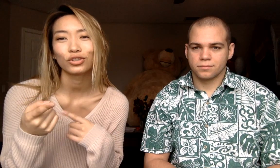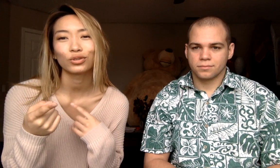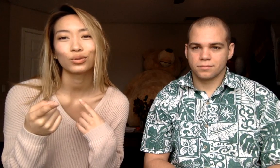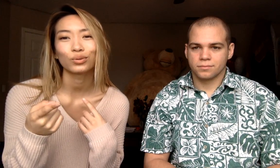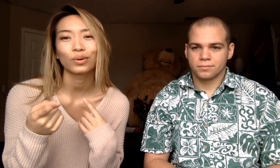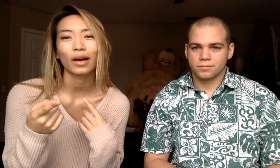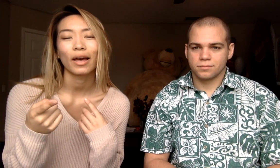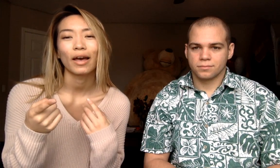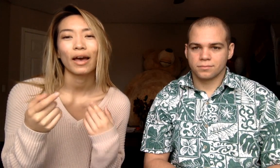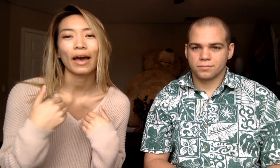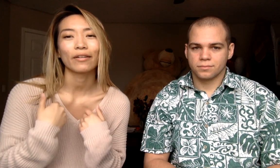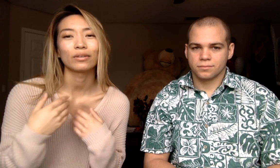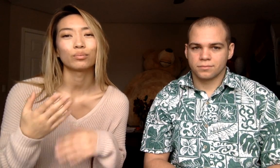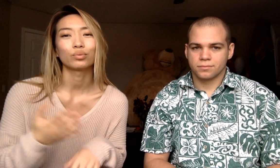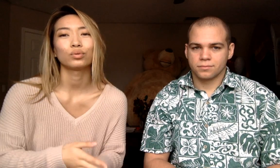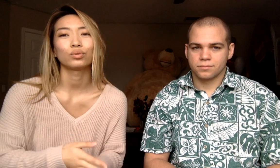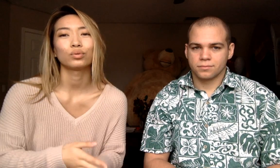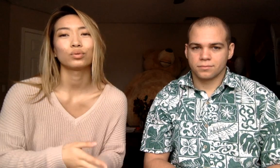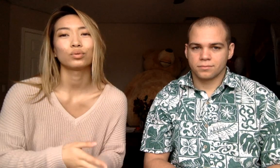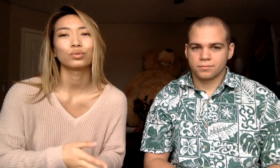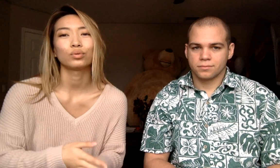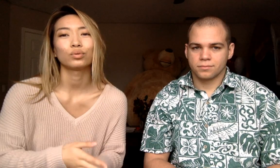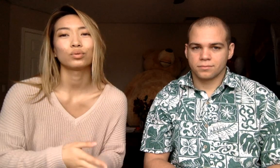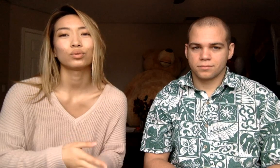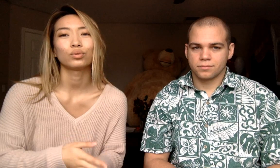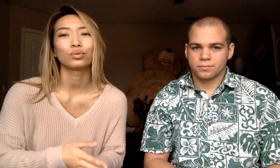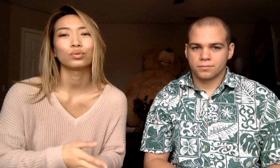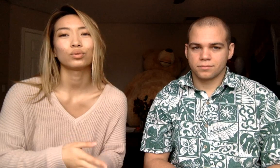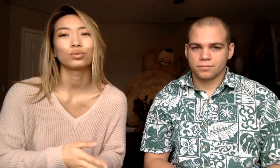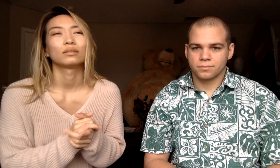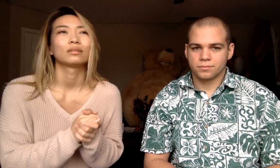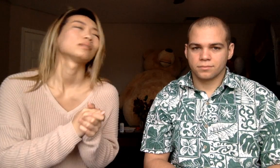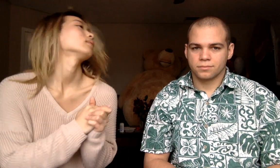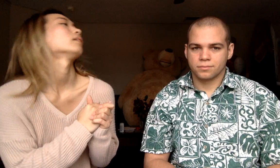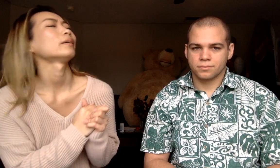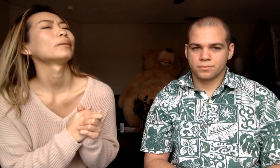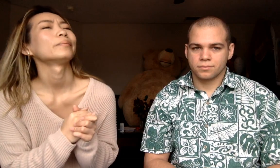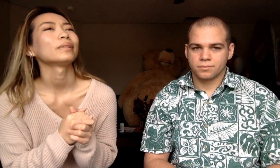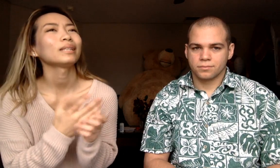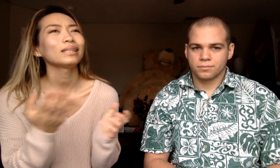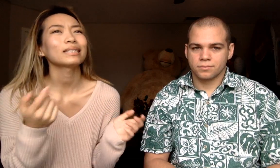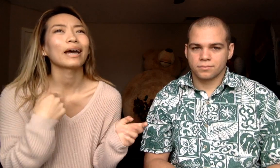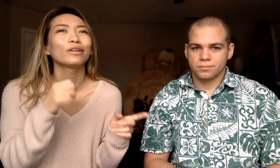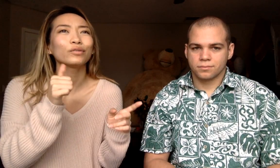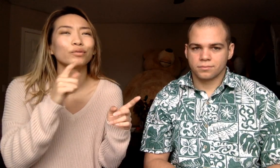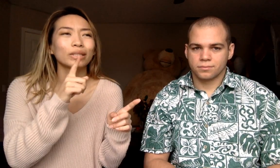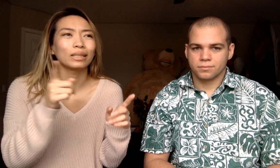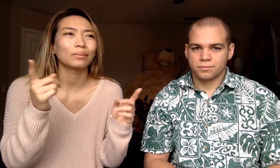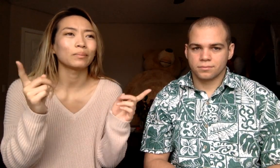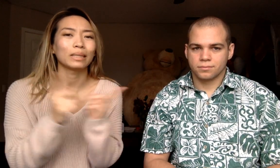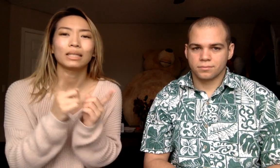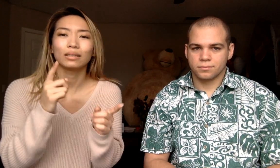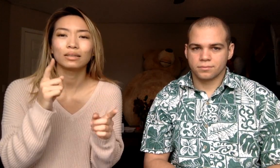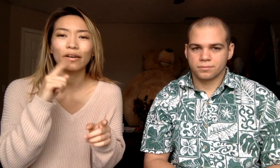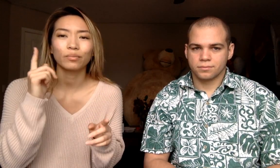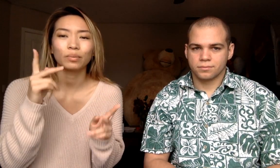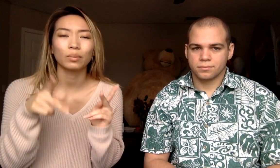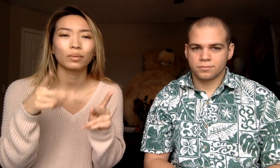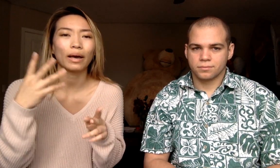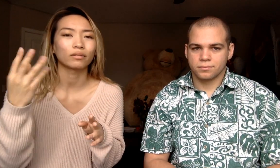you have improved your signing? The thing is, I don't really meet deaf people outside